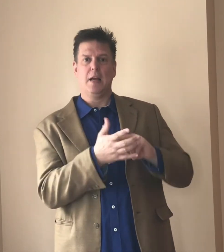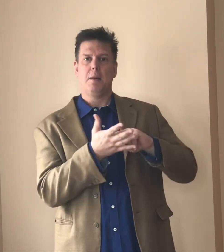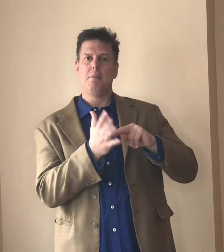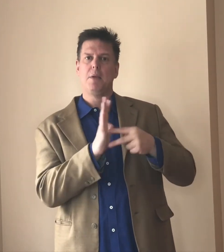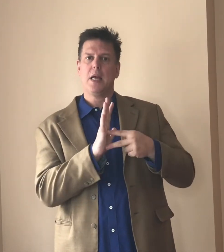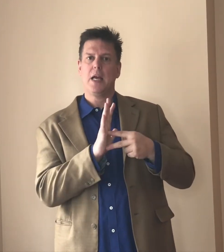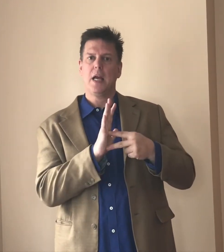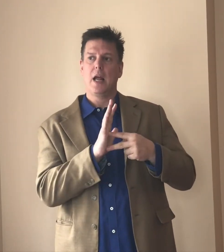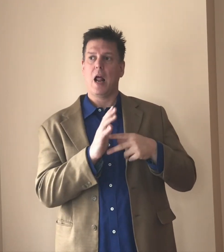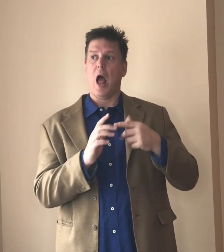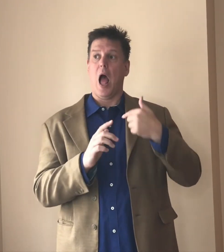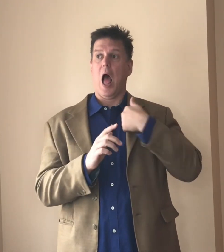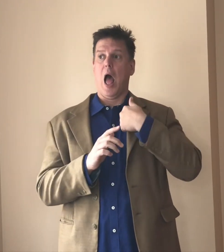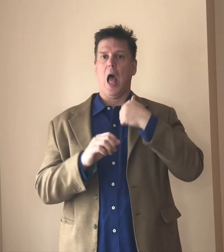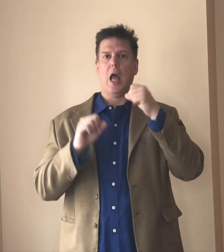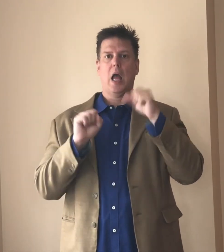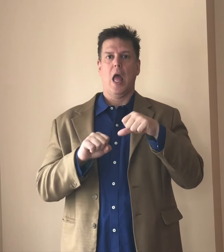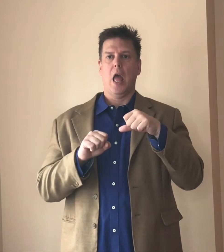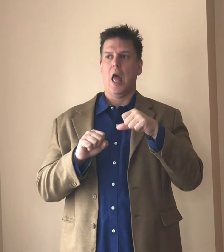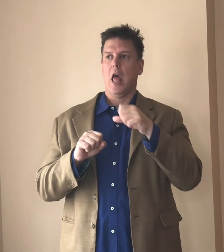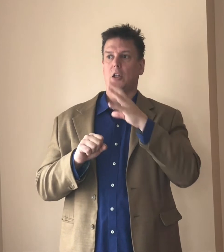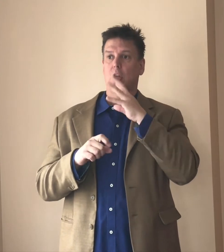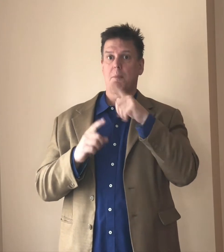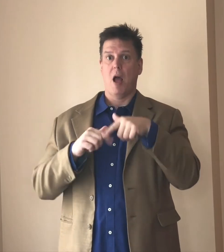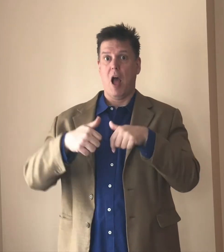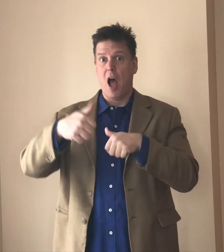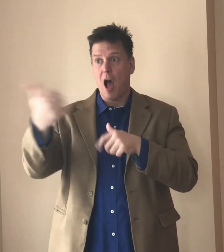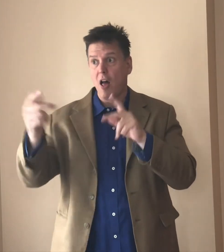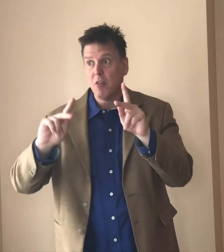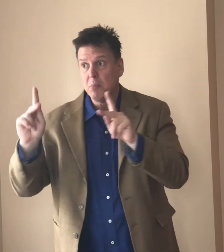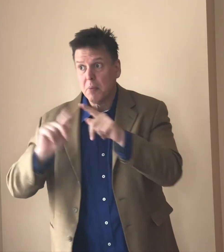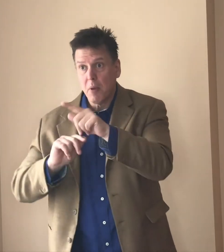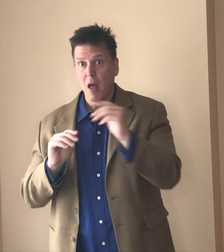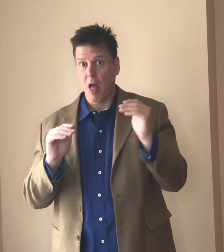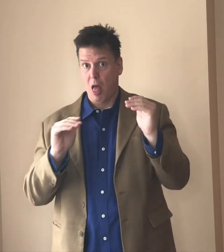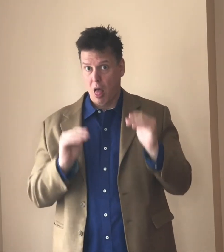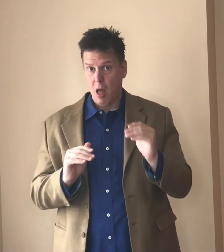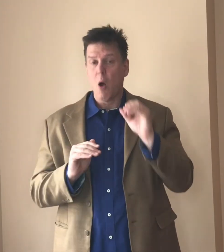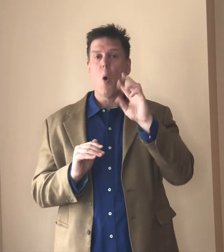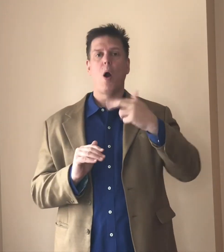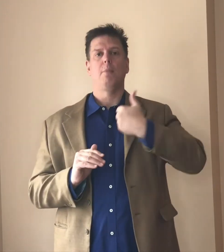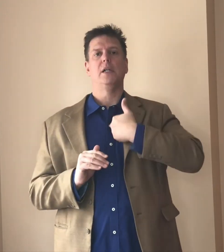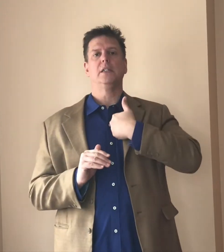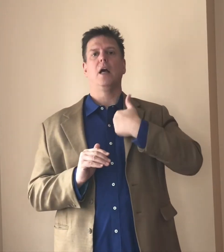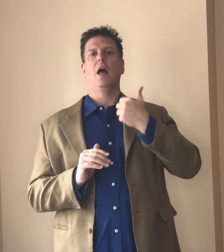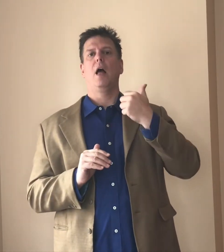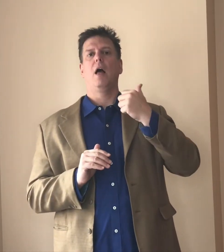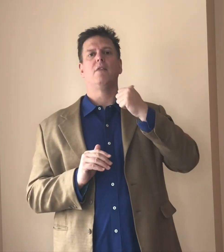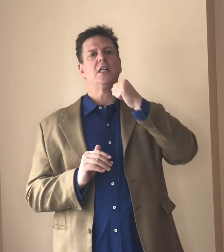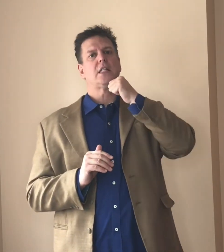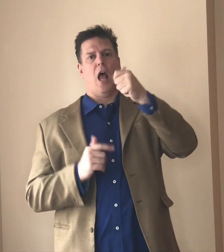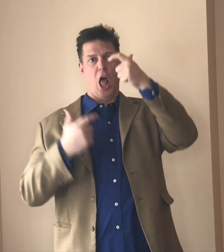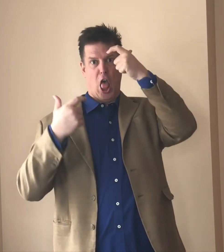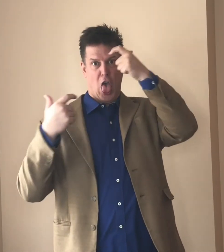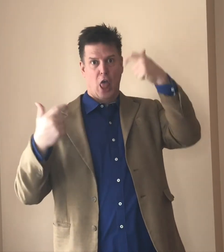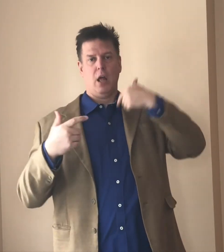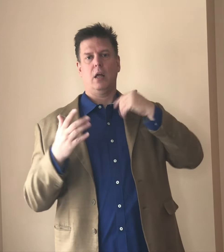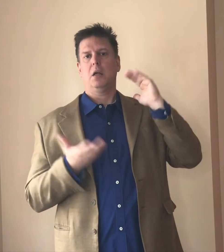And I can do this by referring to other people or myself in this lessening of